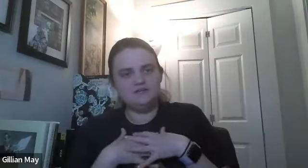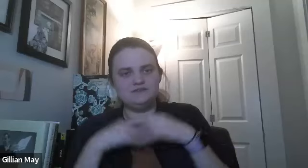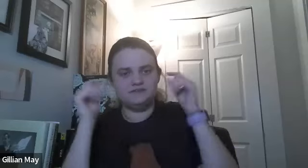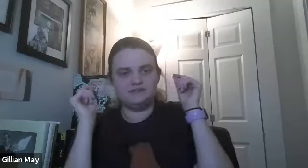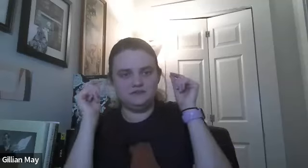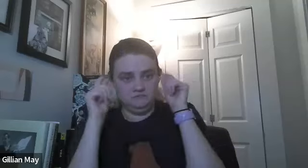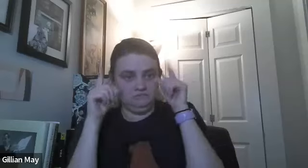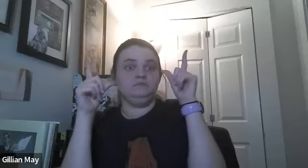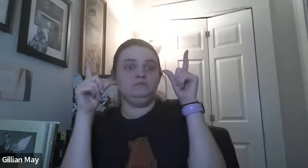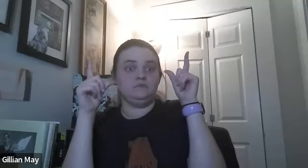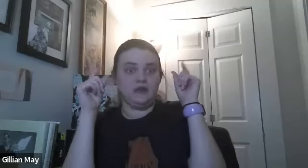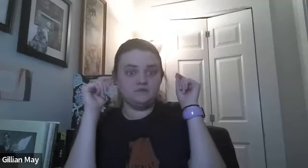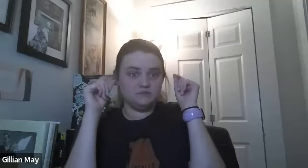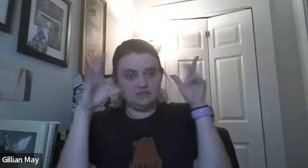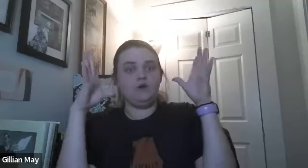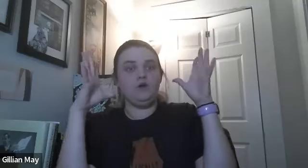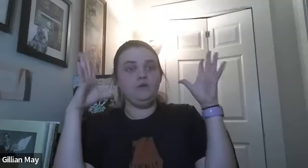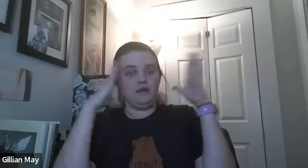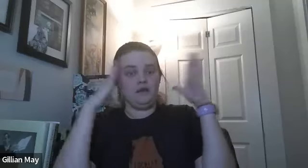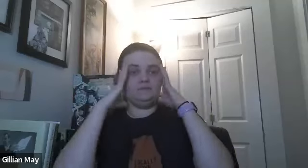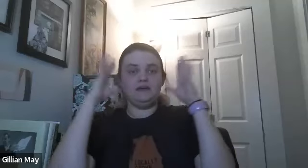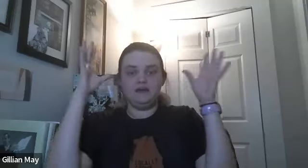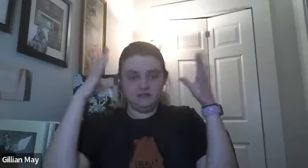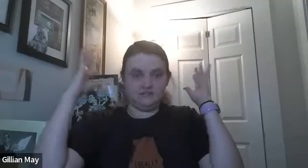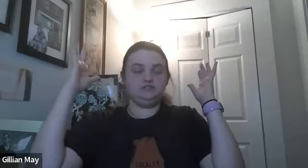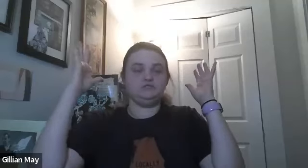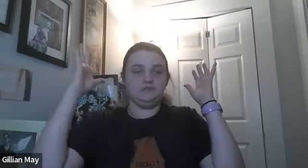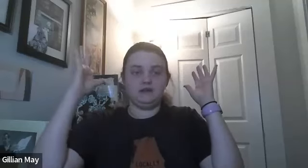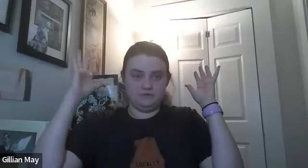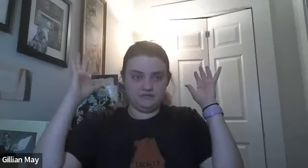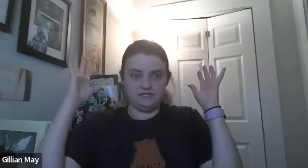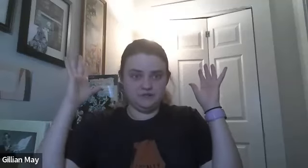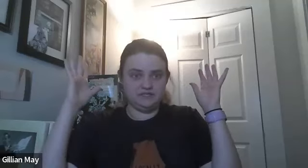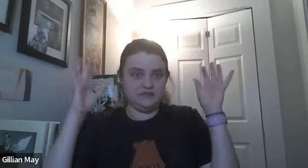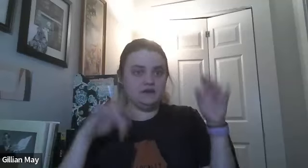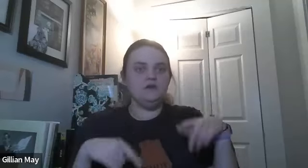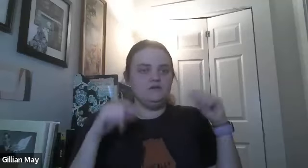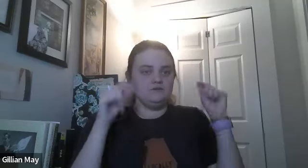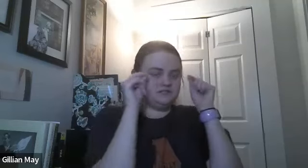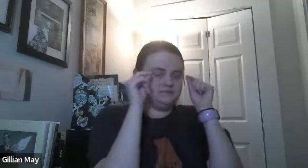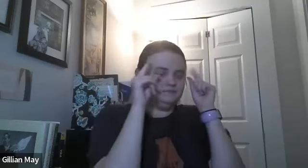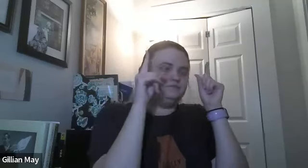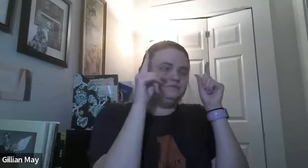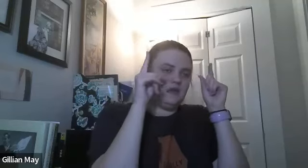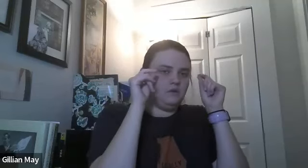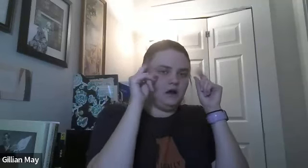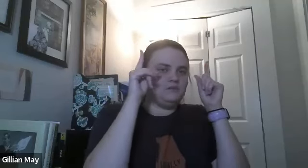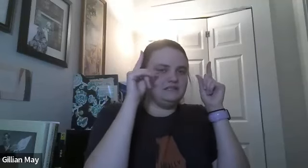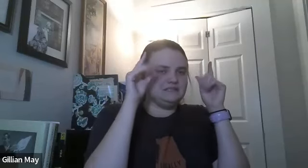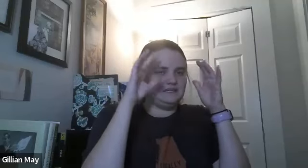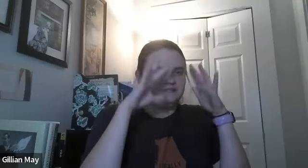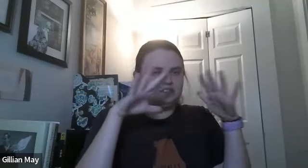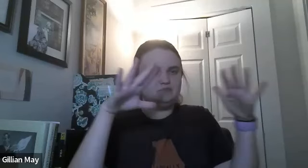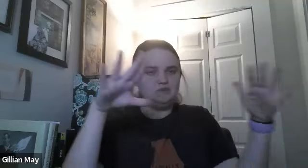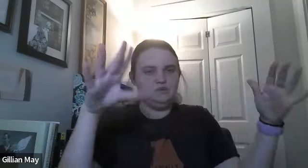use the, like, I'm surprised, like, oh, like my head is like jolting back. I was not expecting that. Versus I woke up is like a smooth,